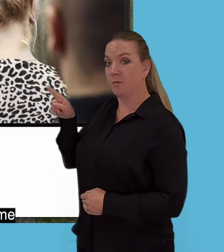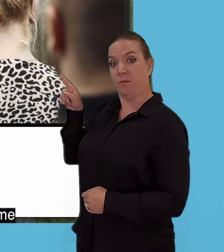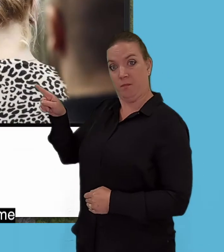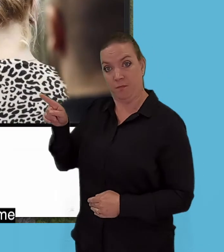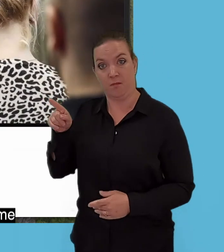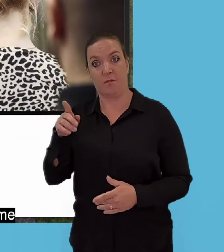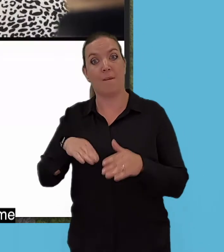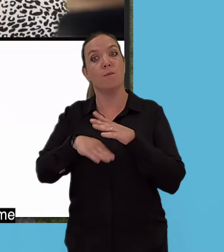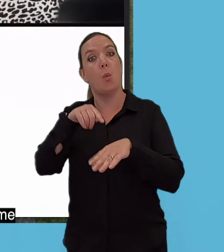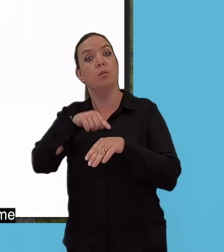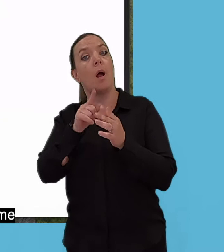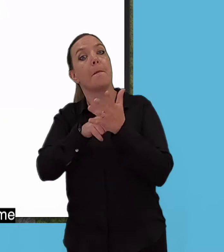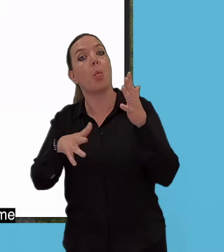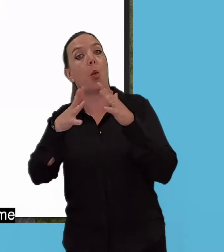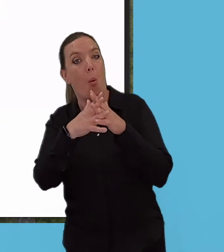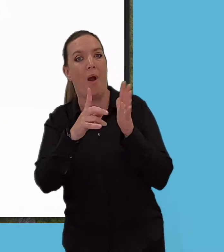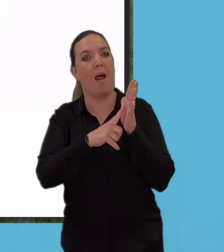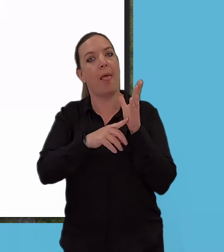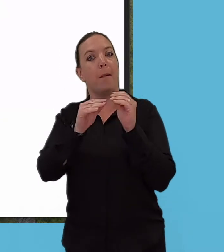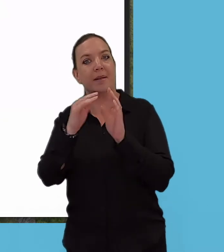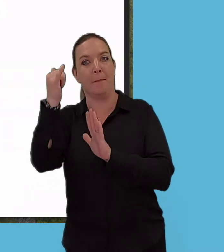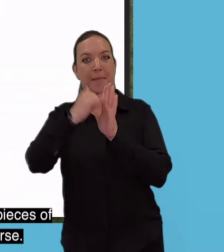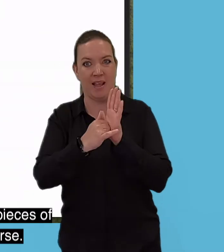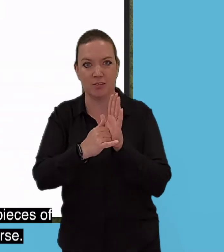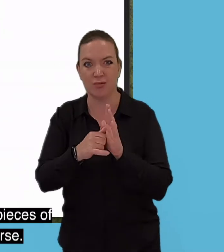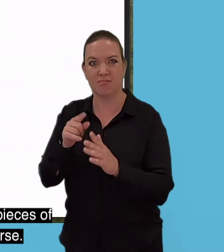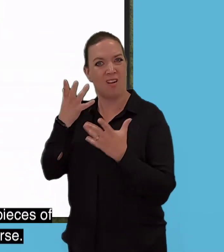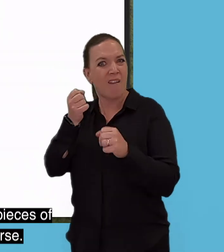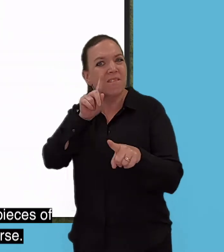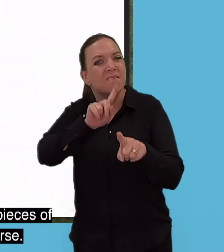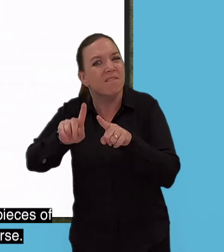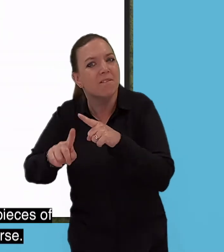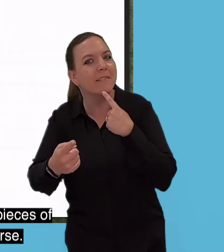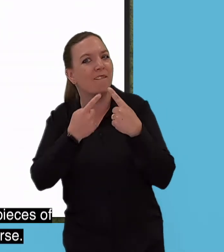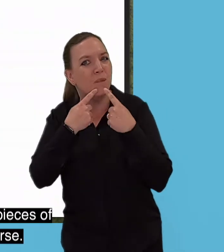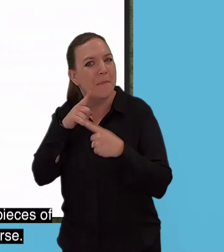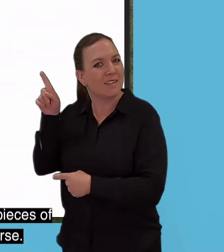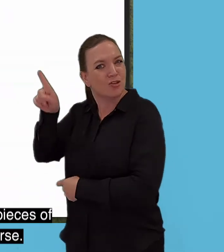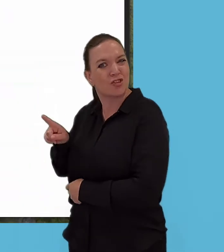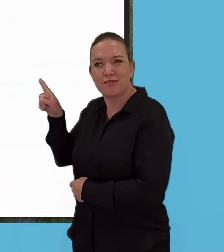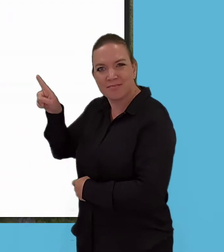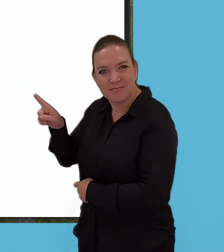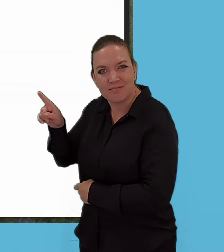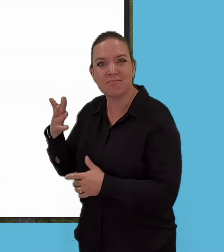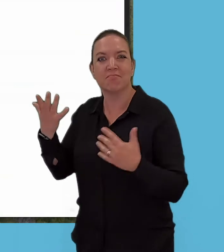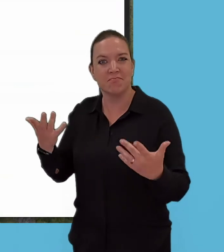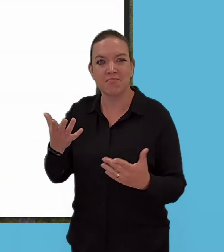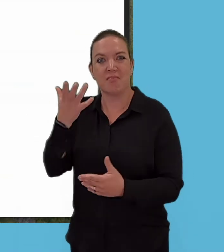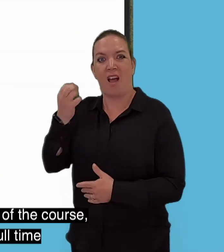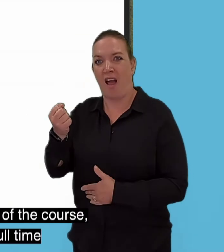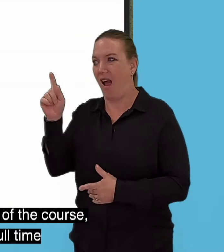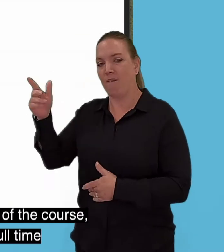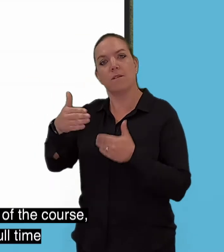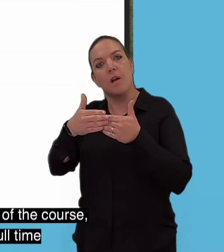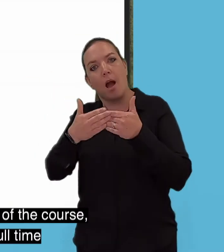Once we're on the full-time Law LLB page, you'll find a number of useful pieces of information about the course.